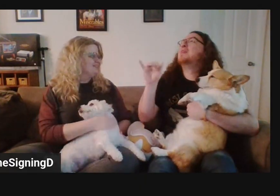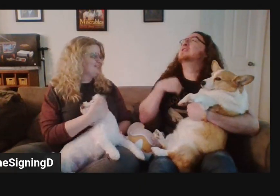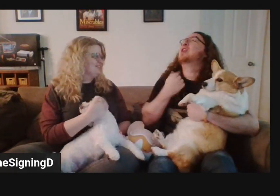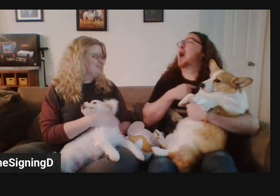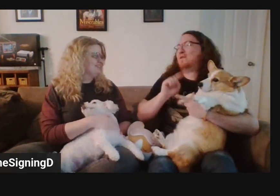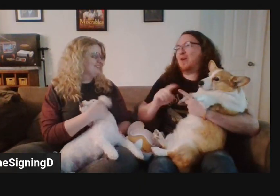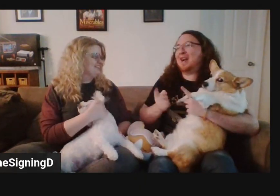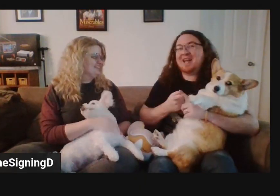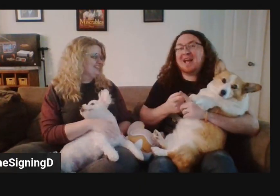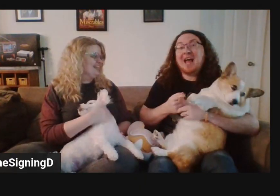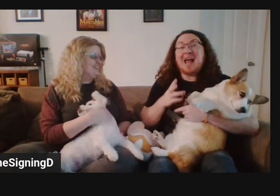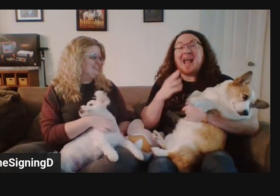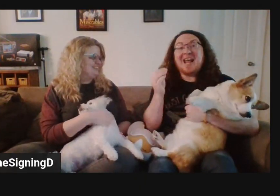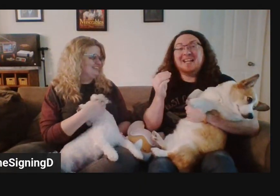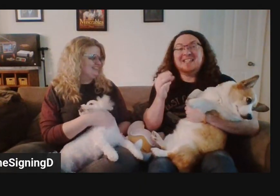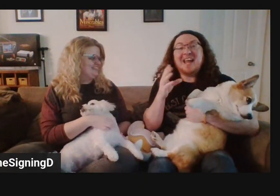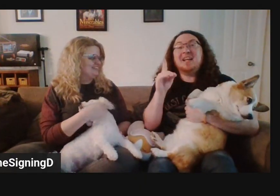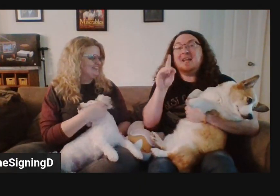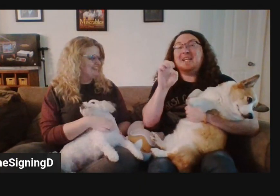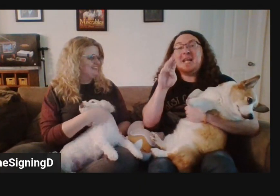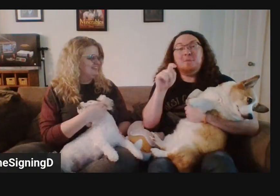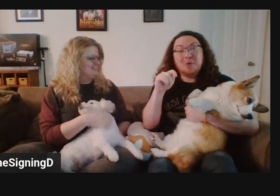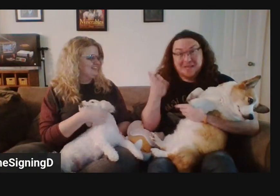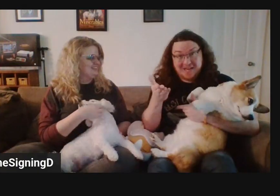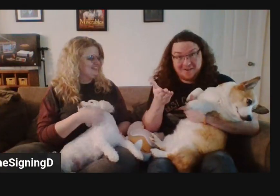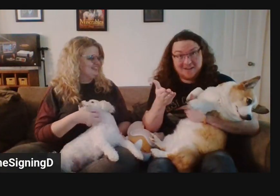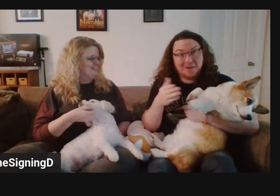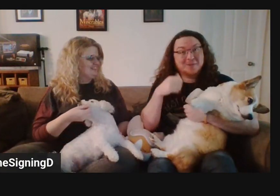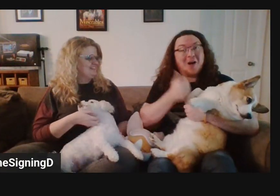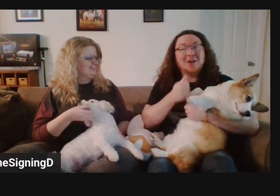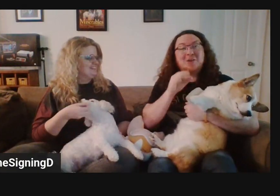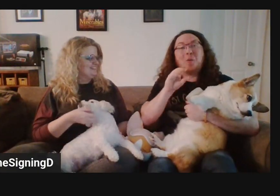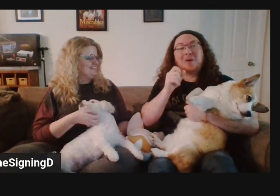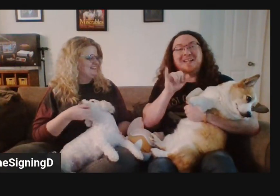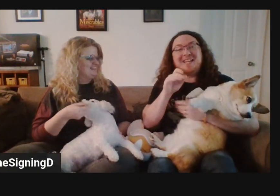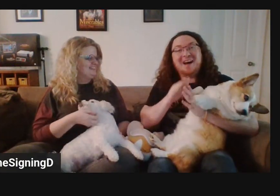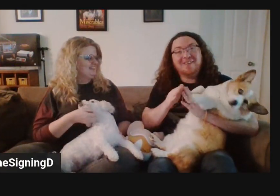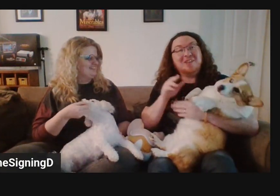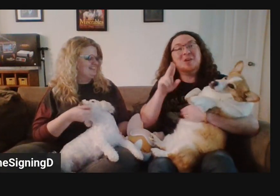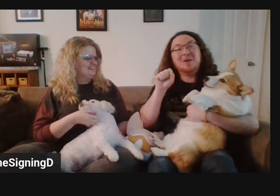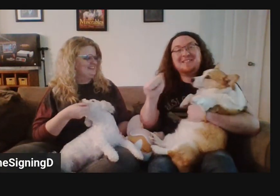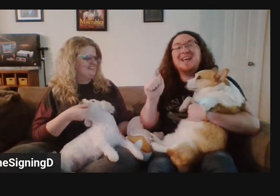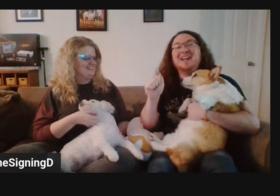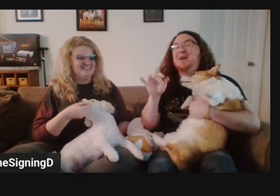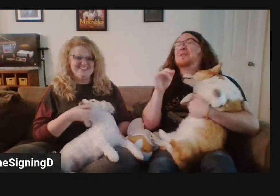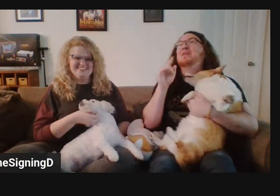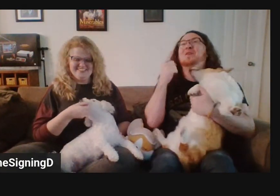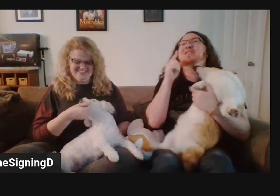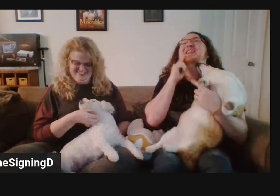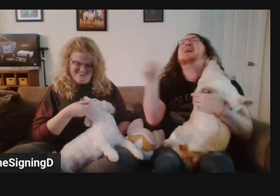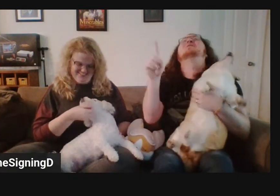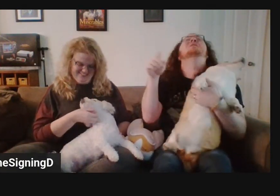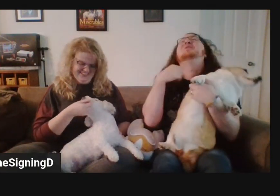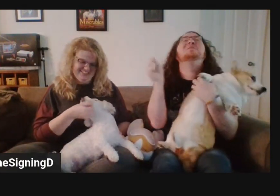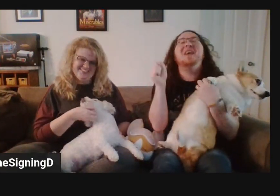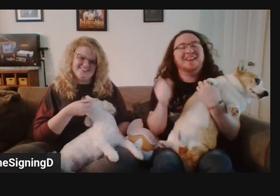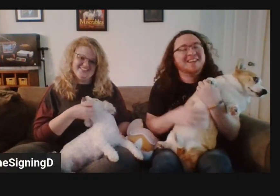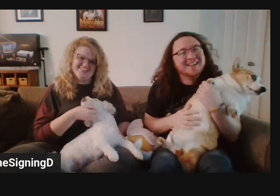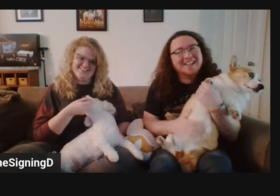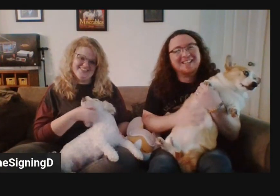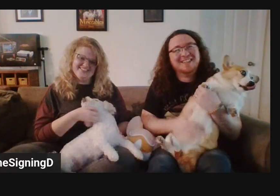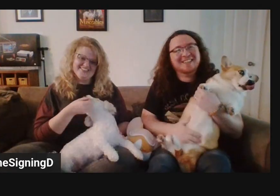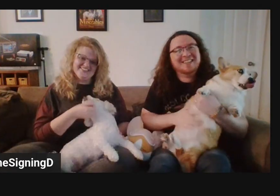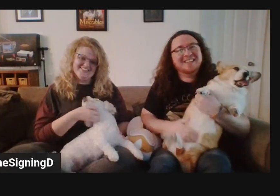friend. Yo. And it debuted here. It was on Corgi Town, USA. That's right. It was